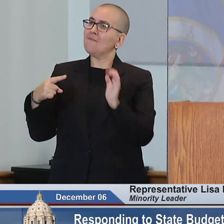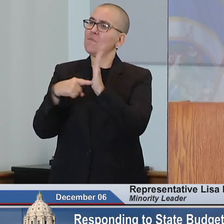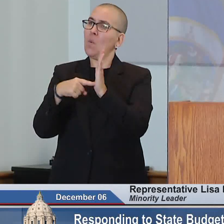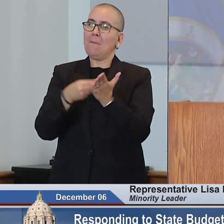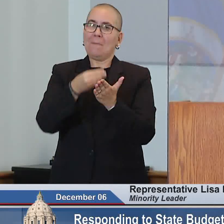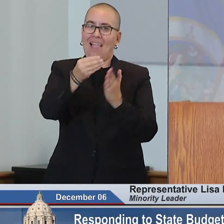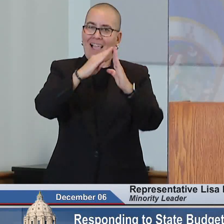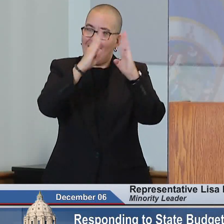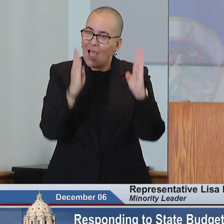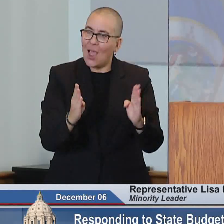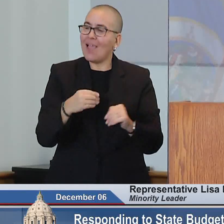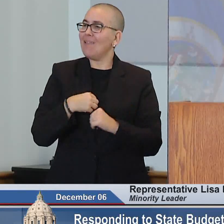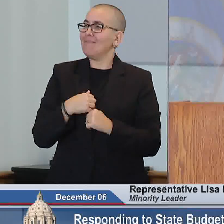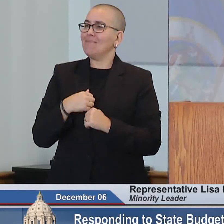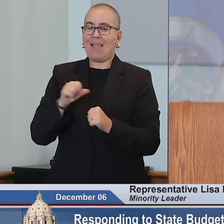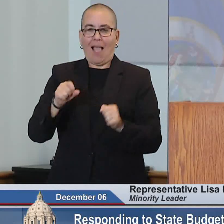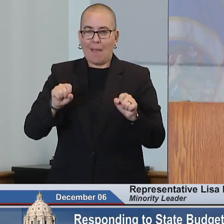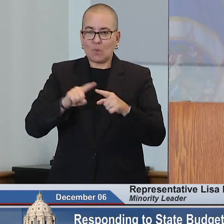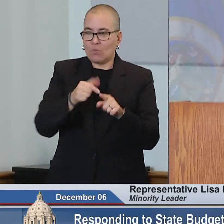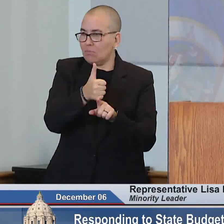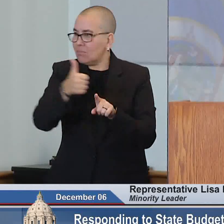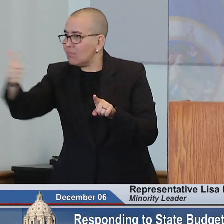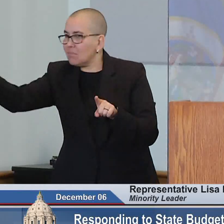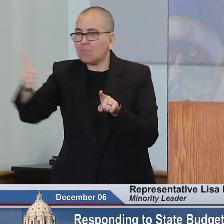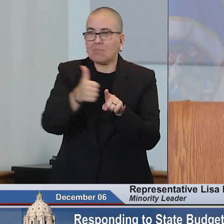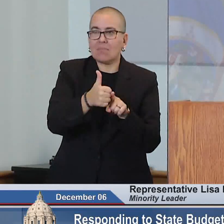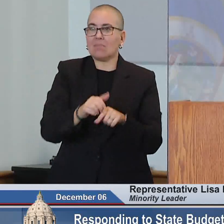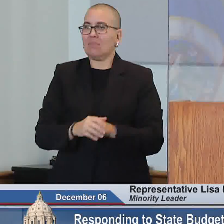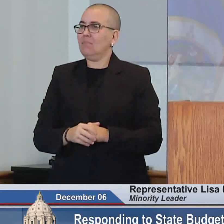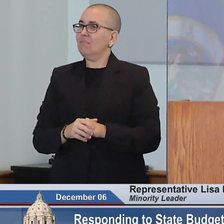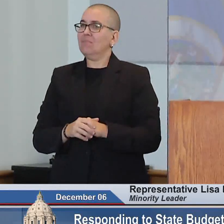in wherever they are choosing to live and work will make that attractive.